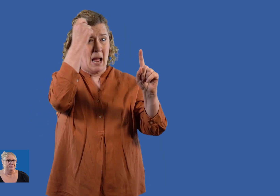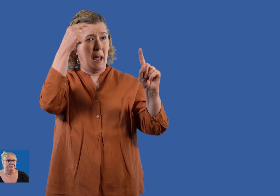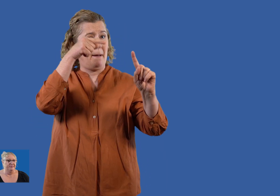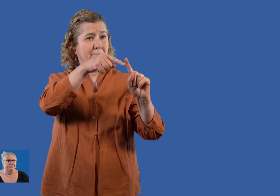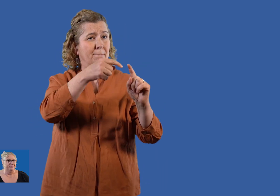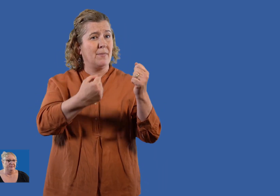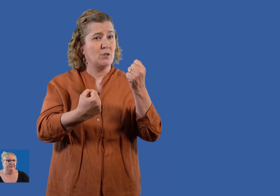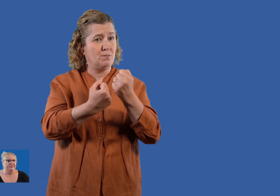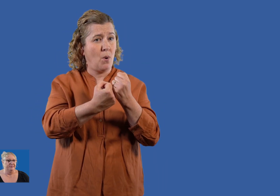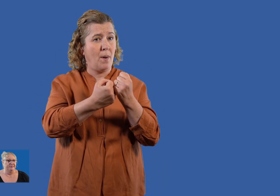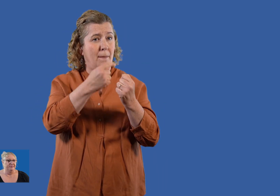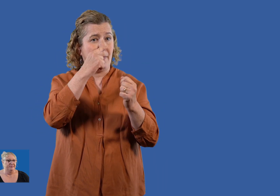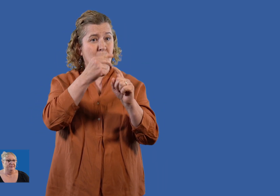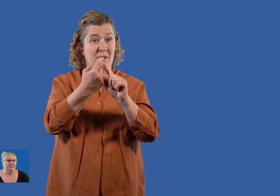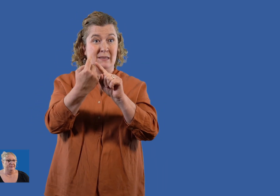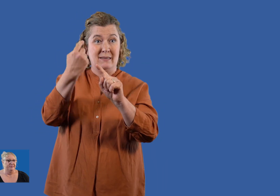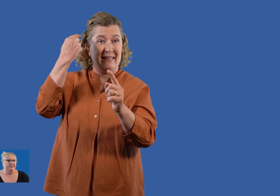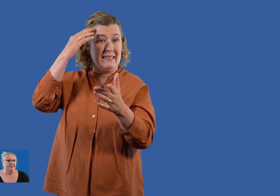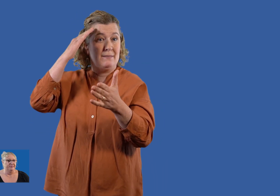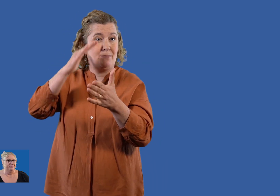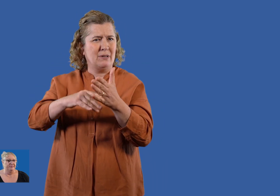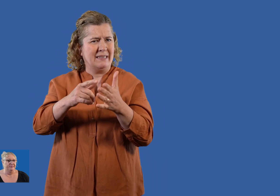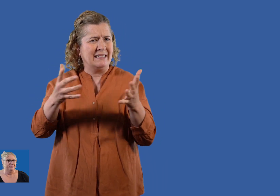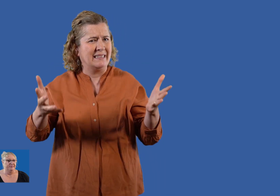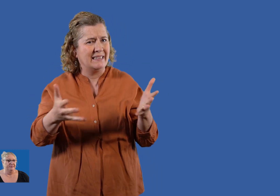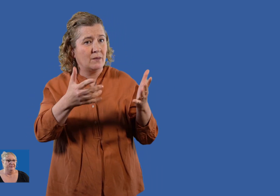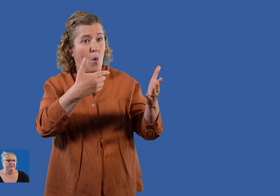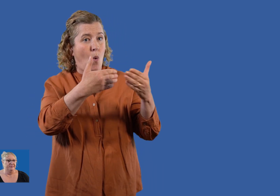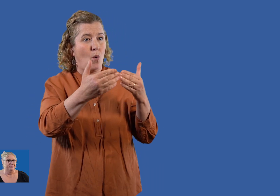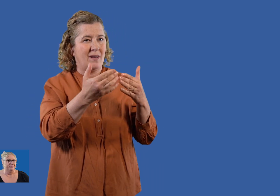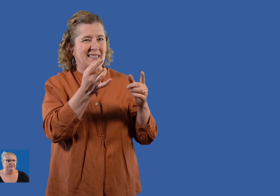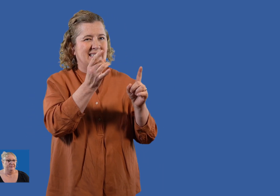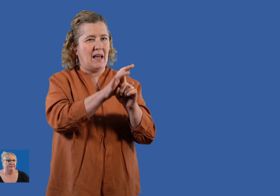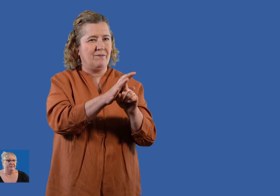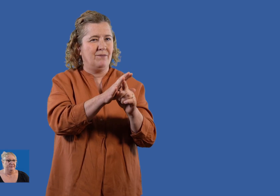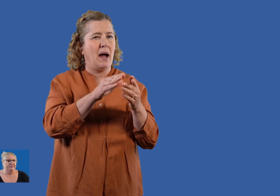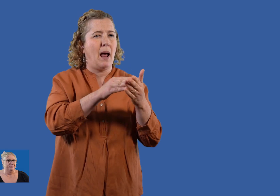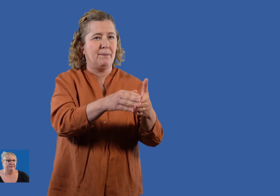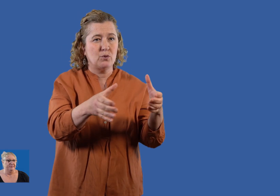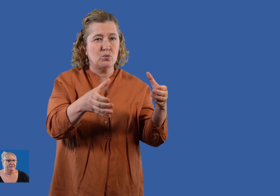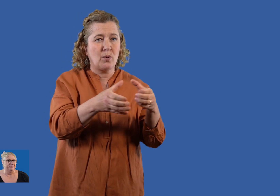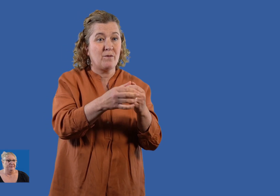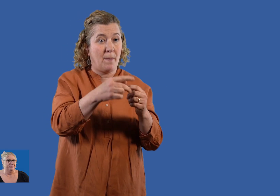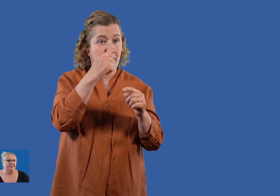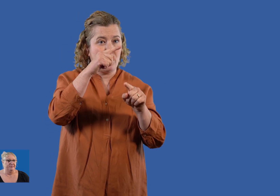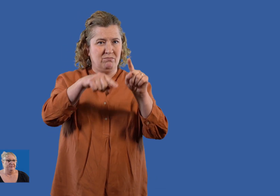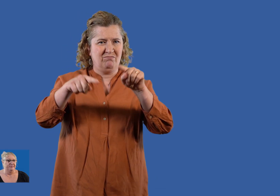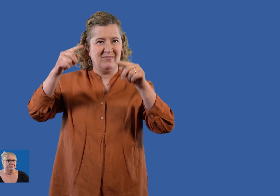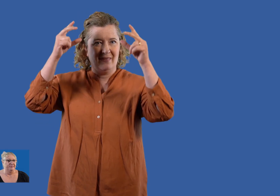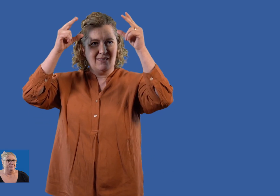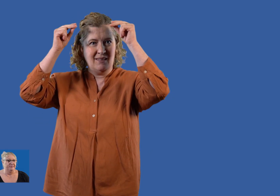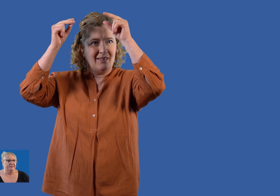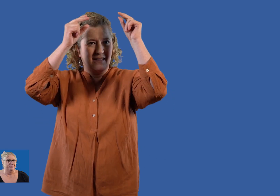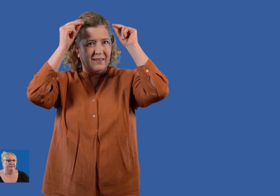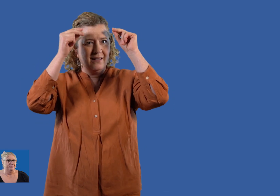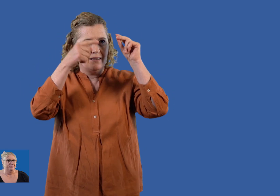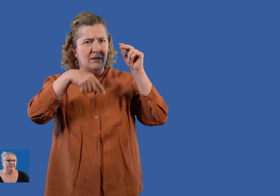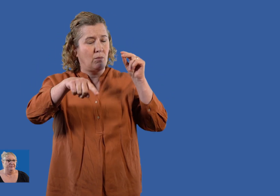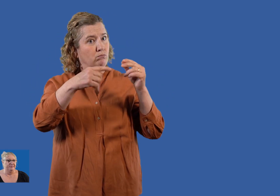The aim is to support people with lived experience, promote the running of self-help groups for people who are hearing voices. And they've